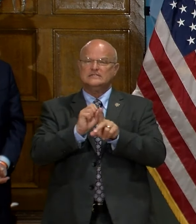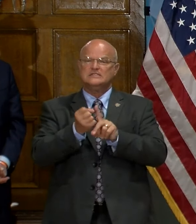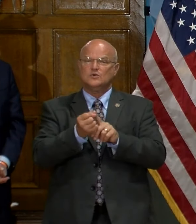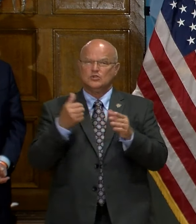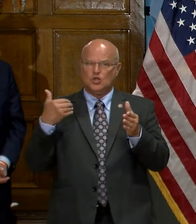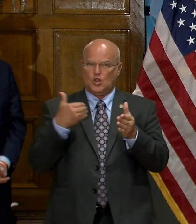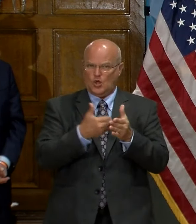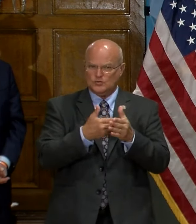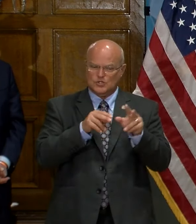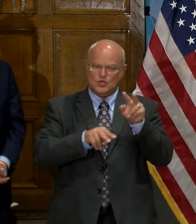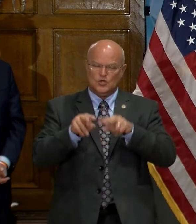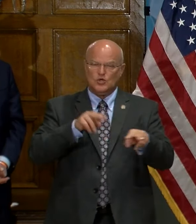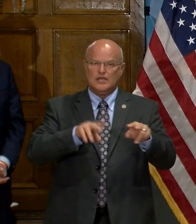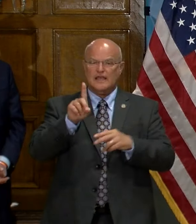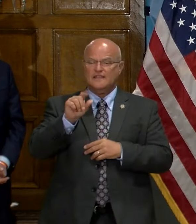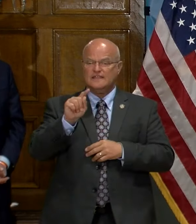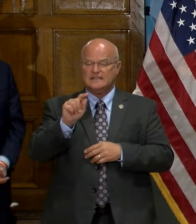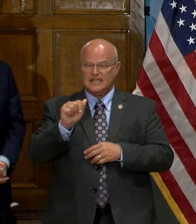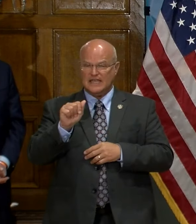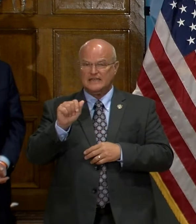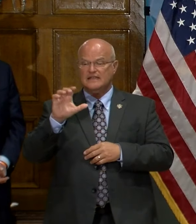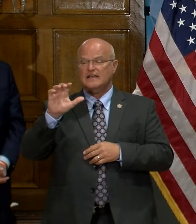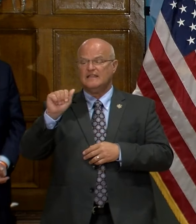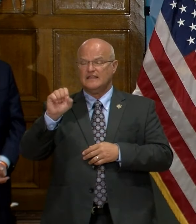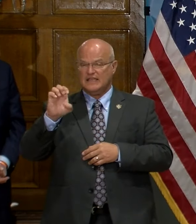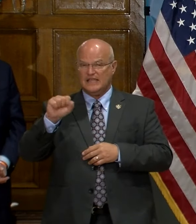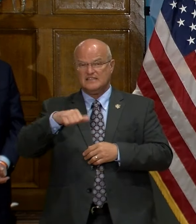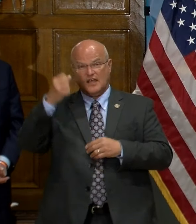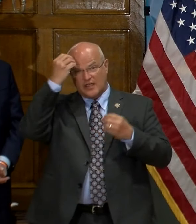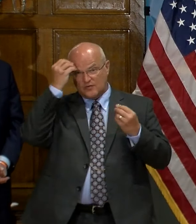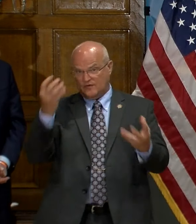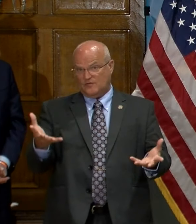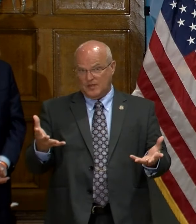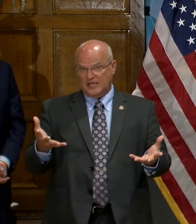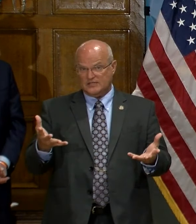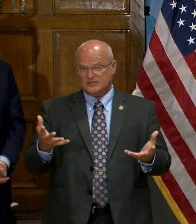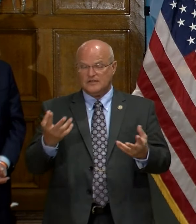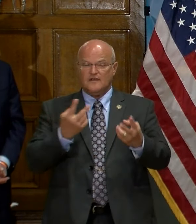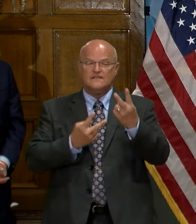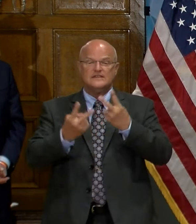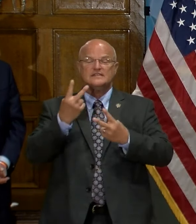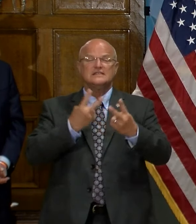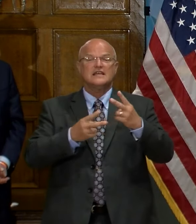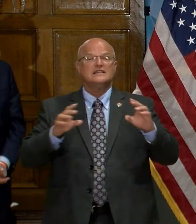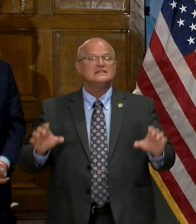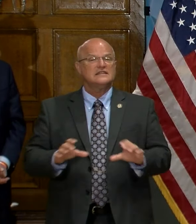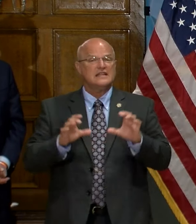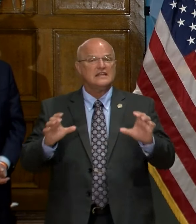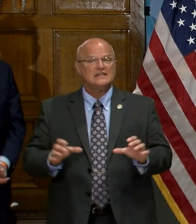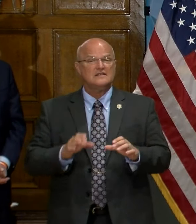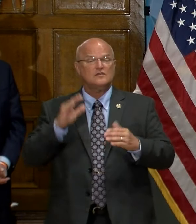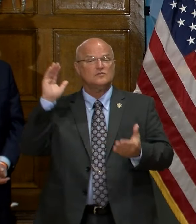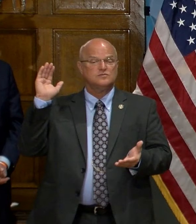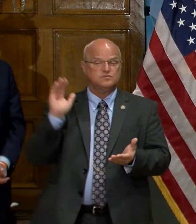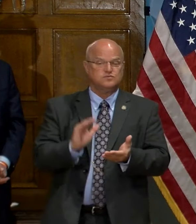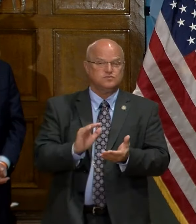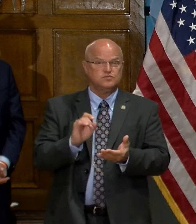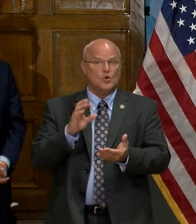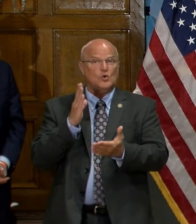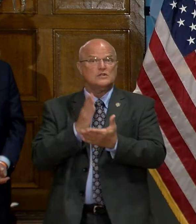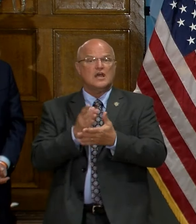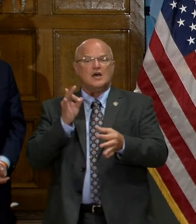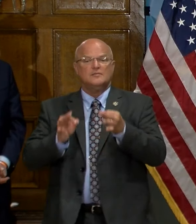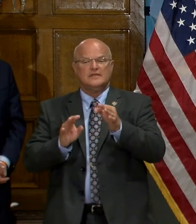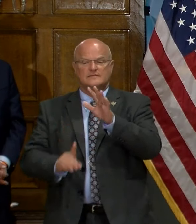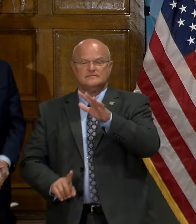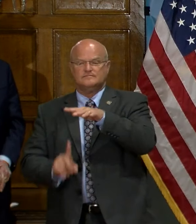very closely, looking at the data, all the cases, and other information. Visitation and activities will be reduced or stopped if